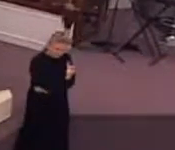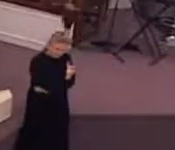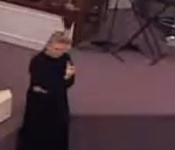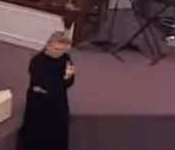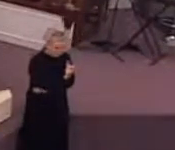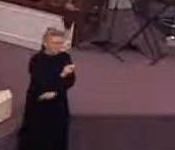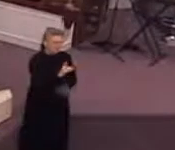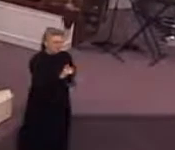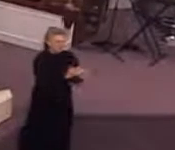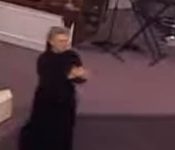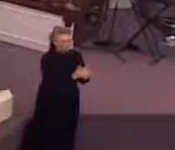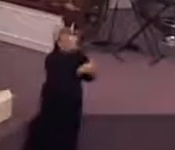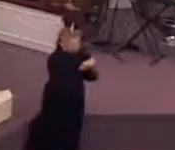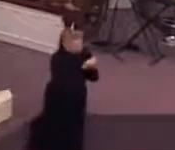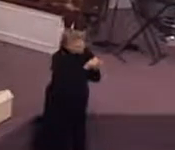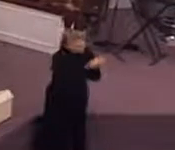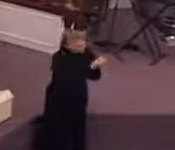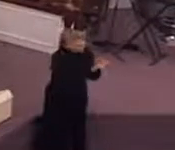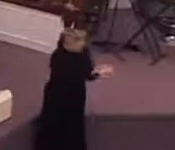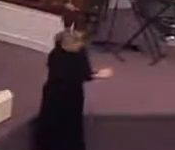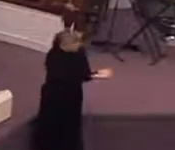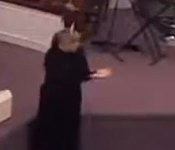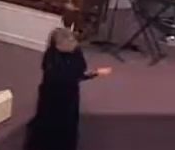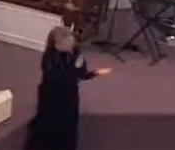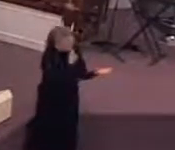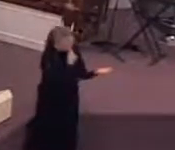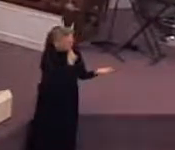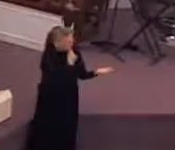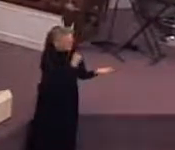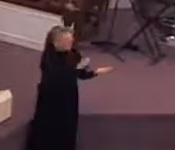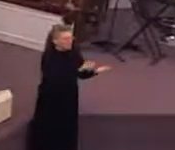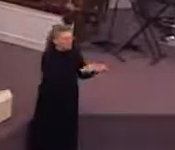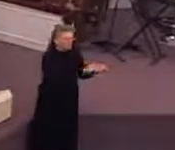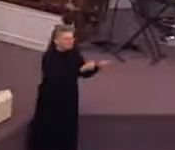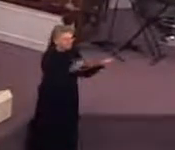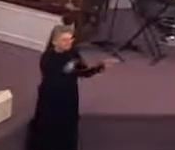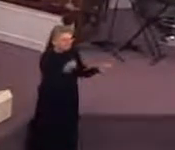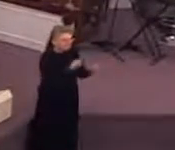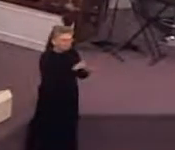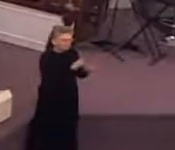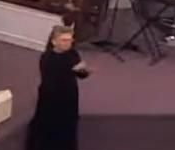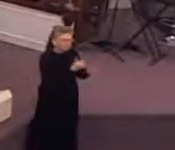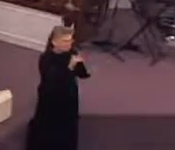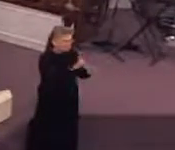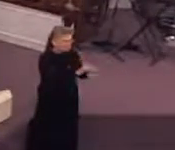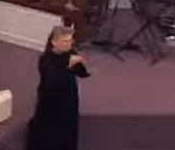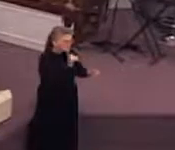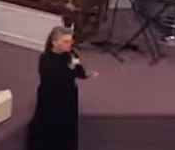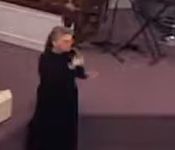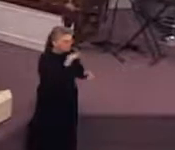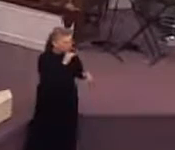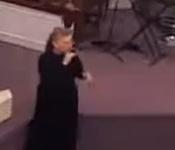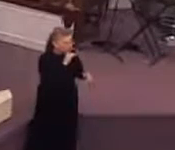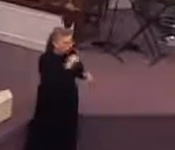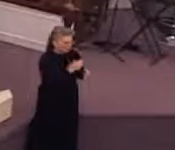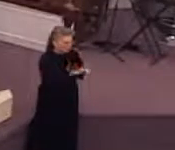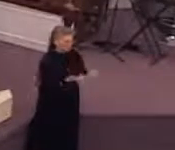Come on, the Word of God tells us very explicitly, come out from among them and be ye separate and touch not the unclean